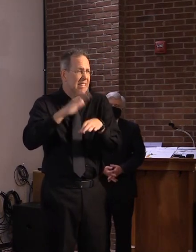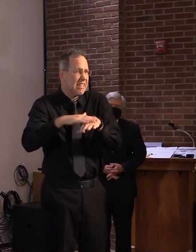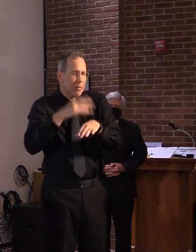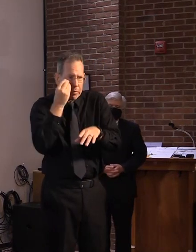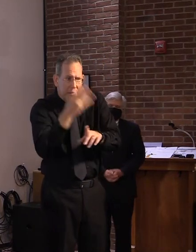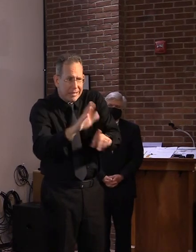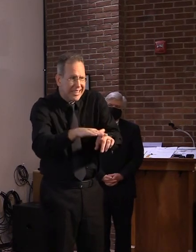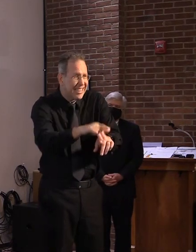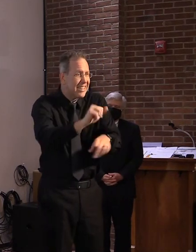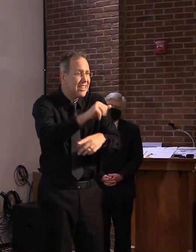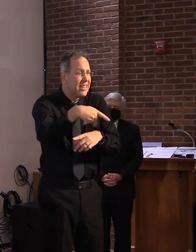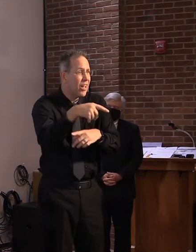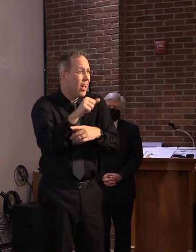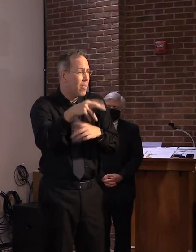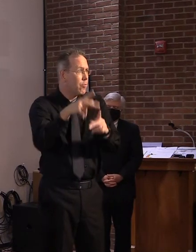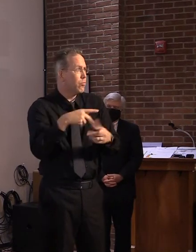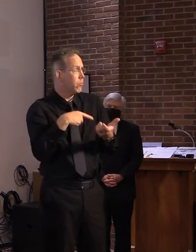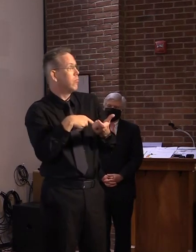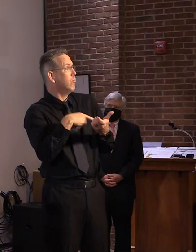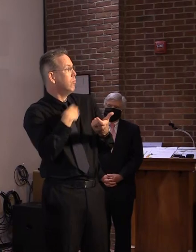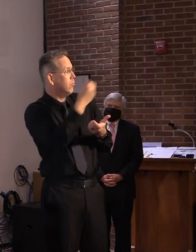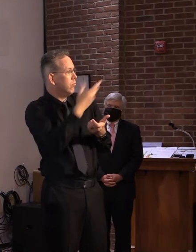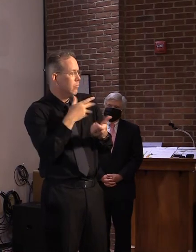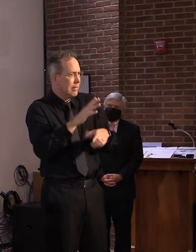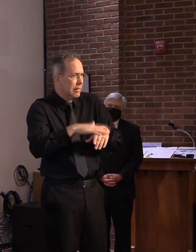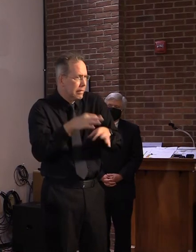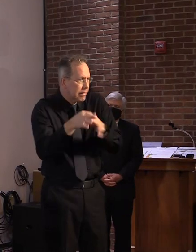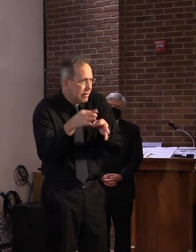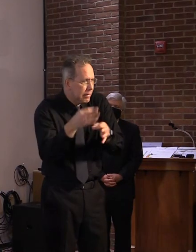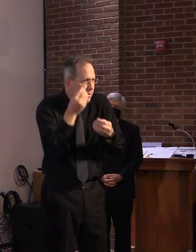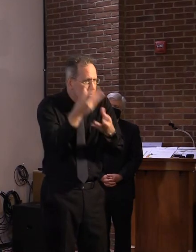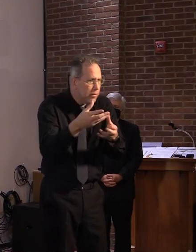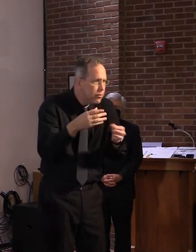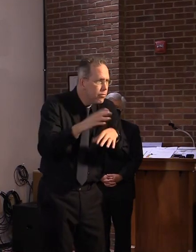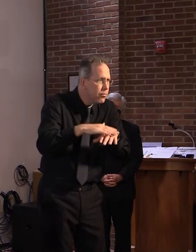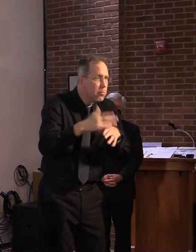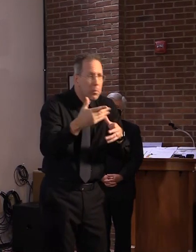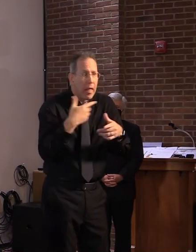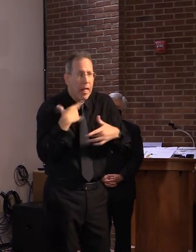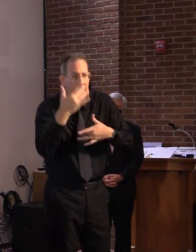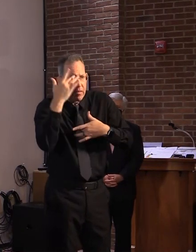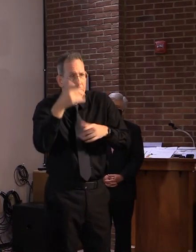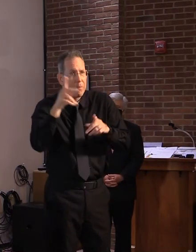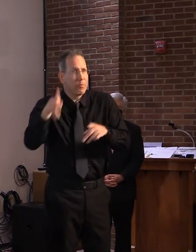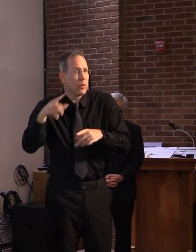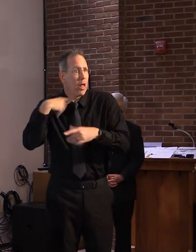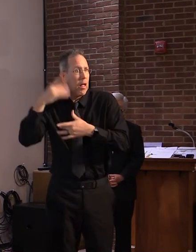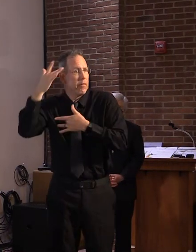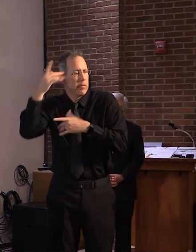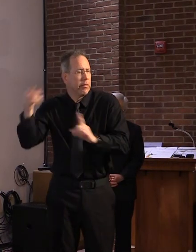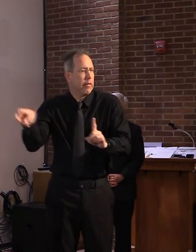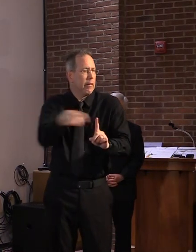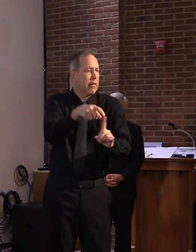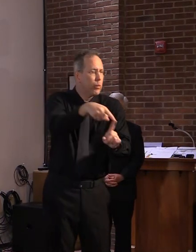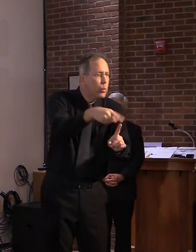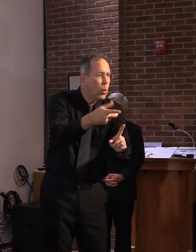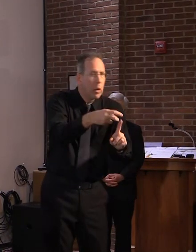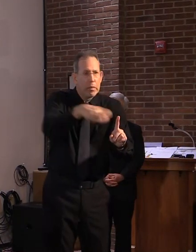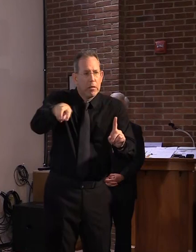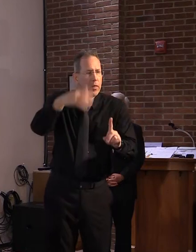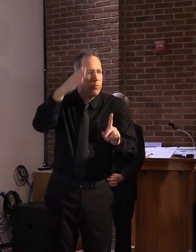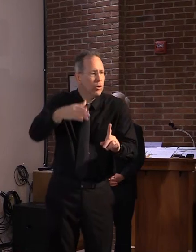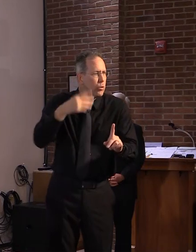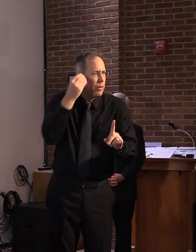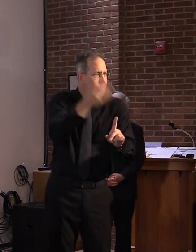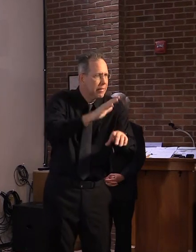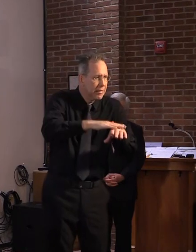on a person who tested positive, they are getting lots of information and guidance and able